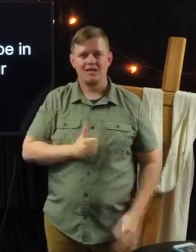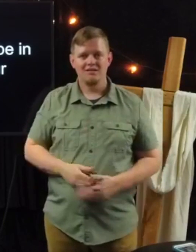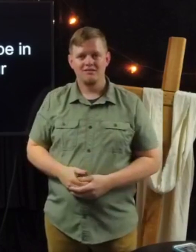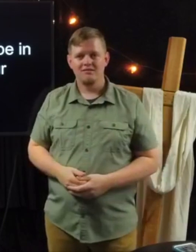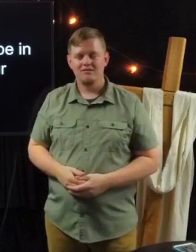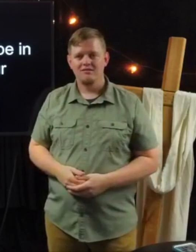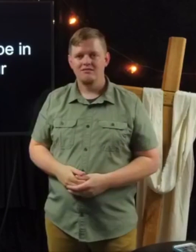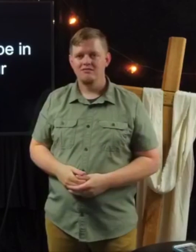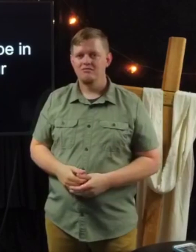walking with him every day,